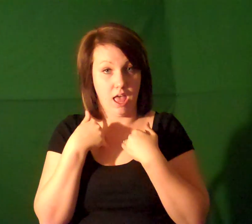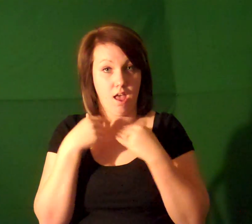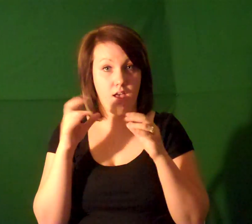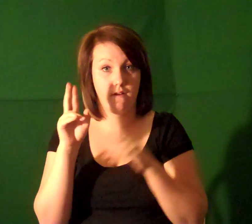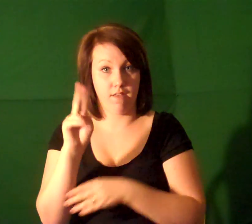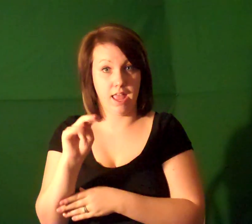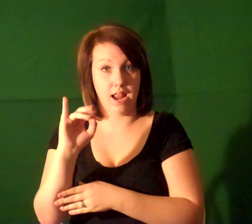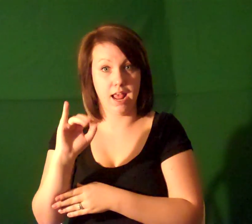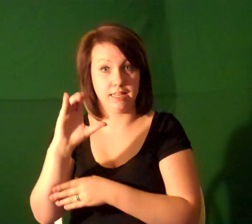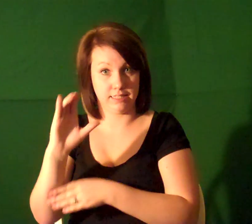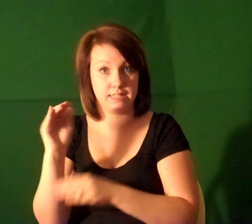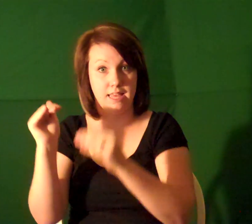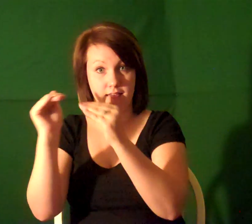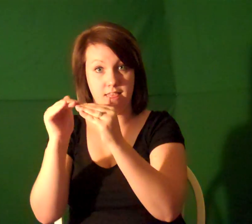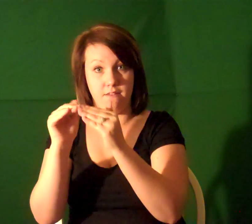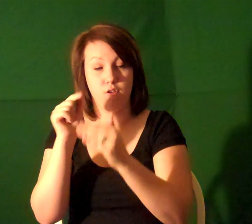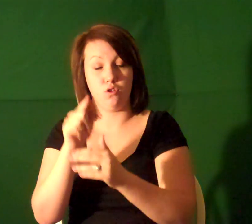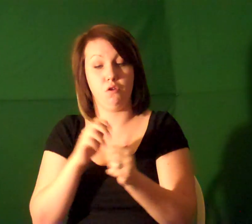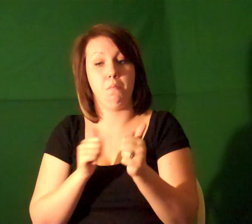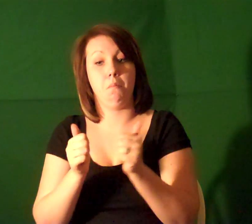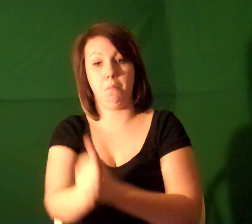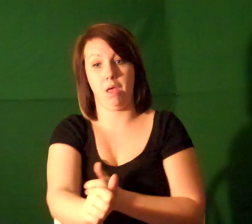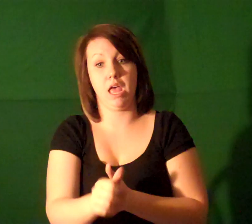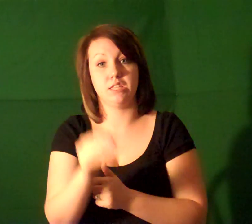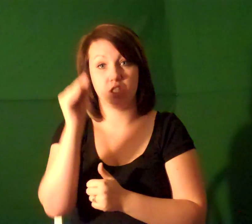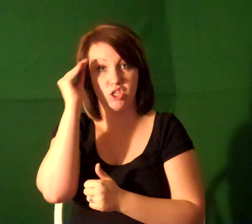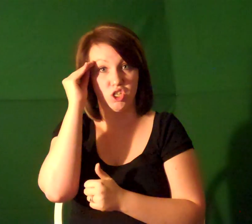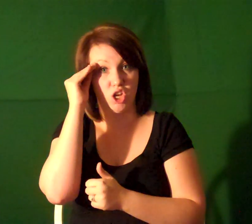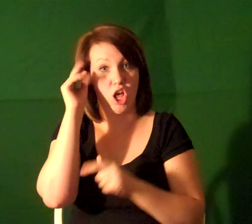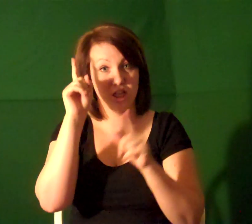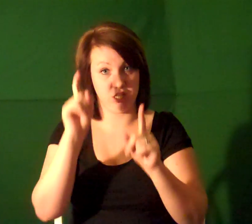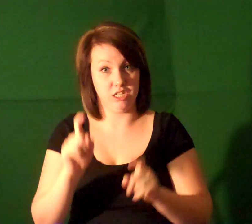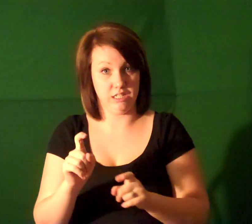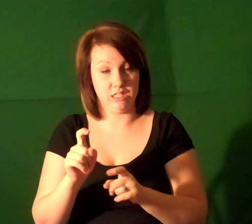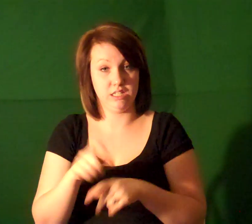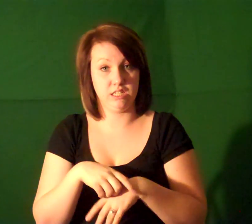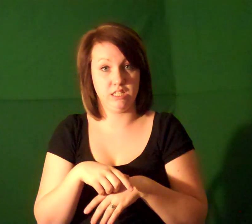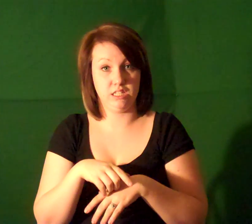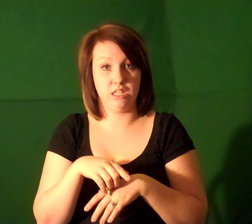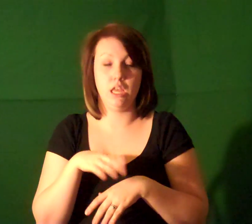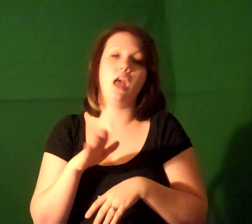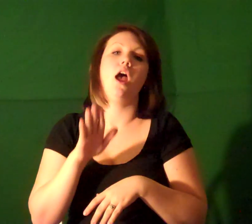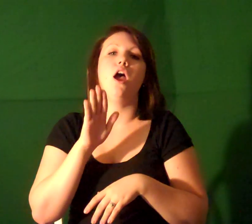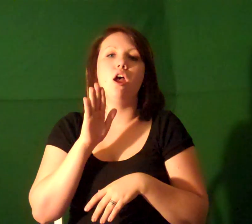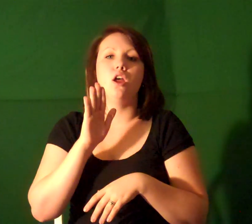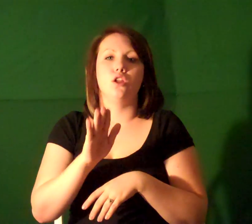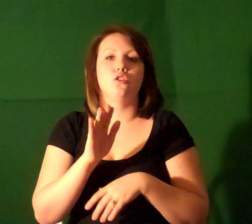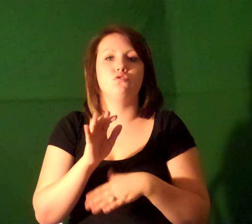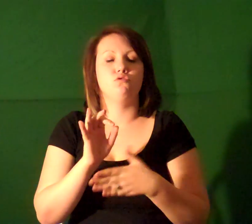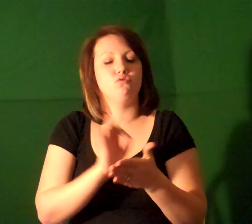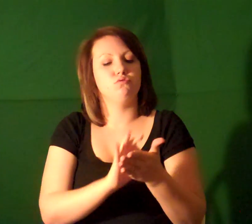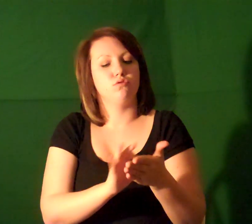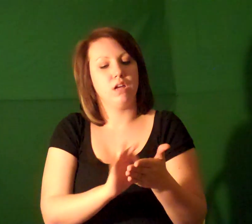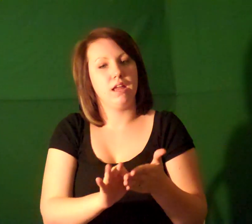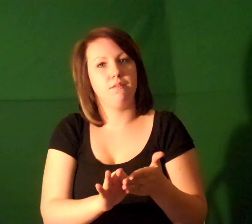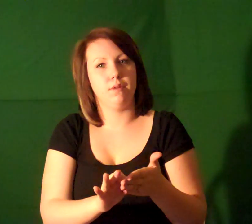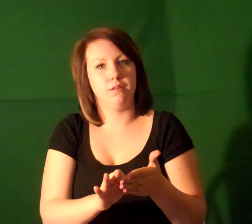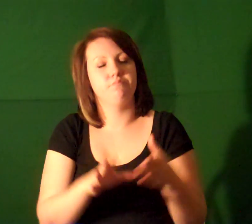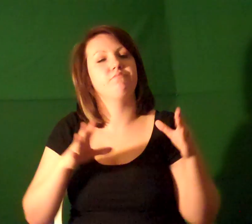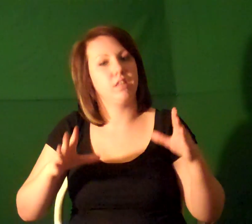that you have passed the knowledge test and that you scored within an acceptable standard range